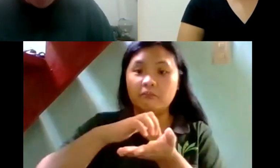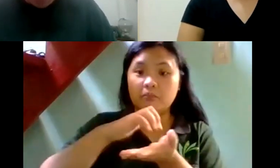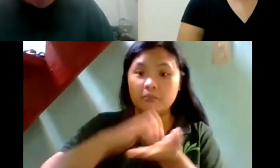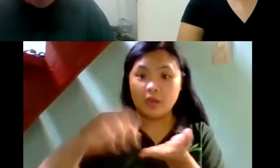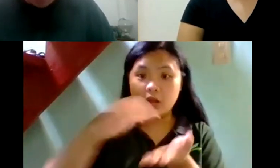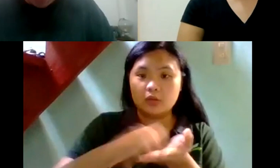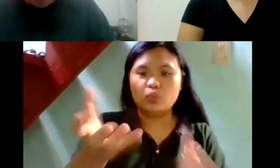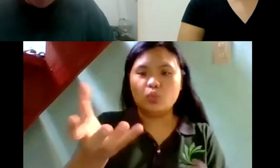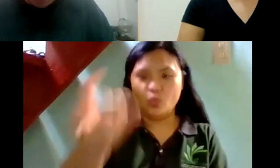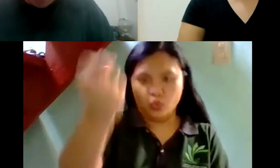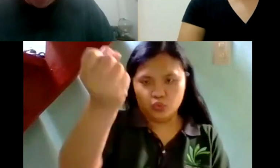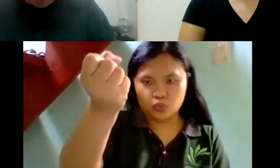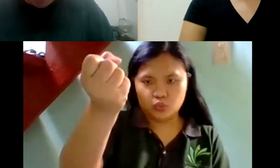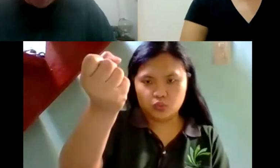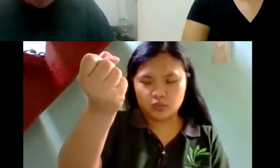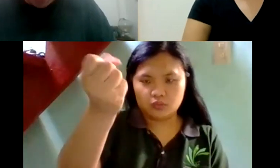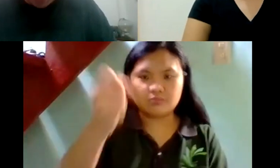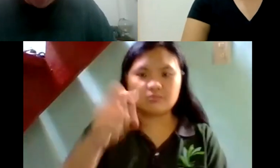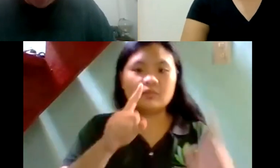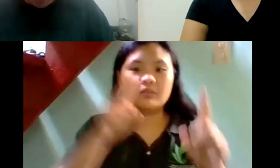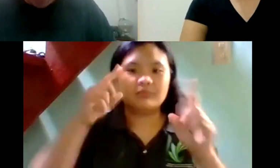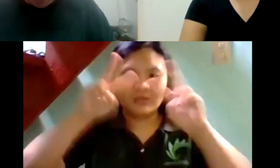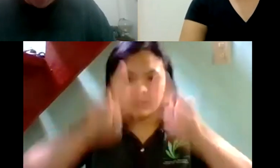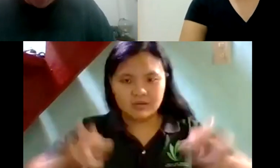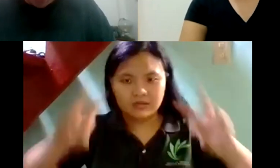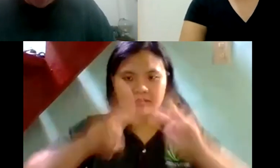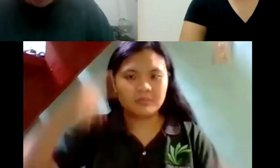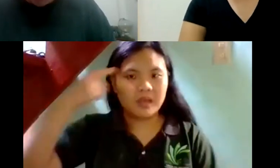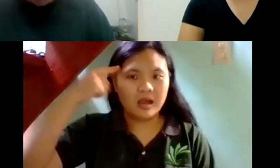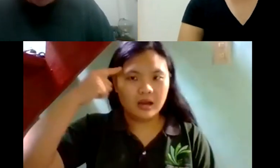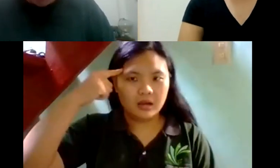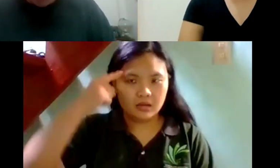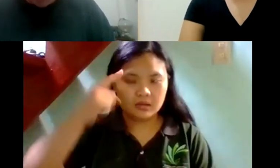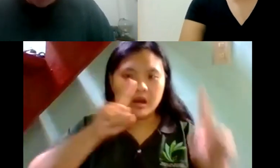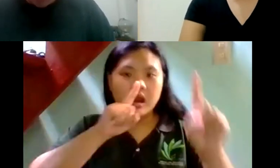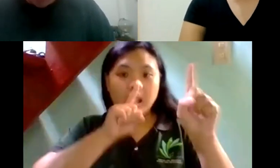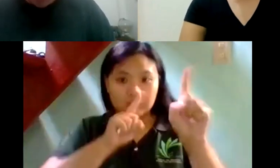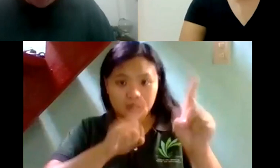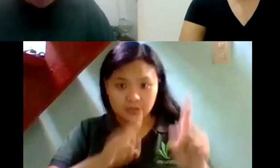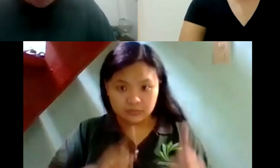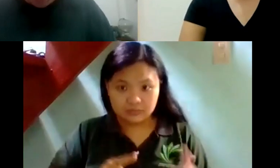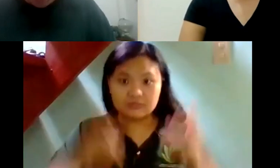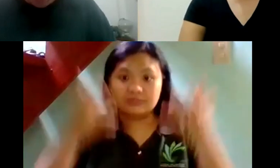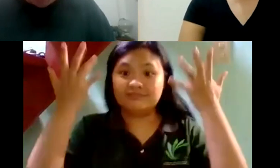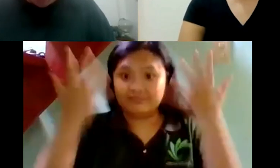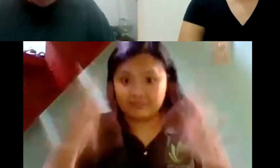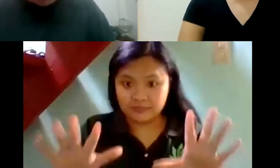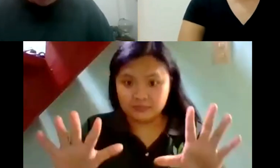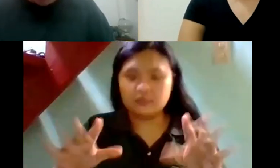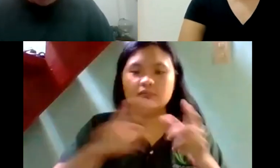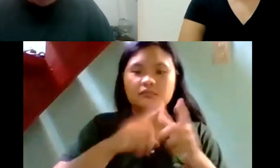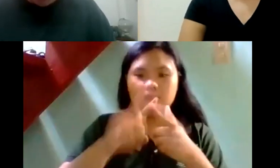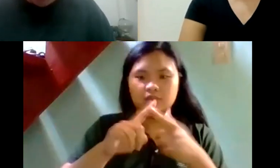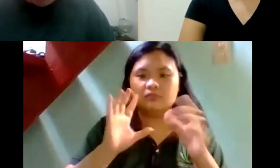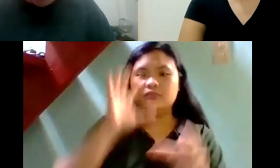Okay, guys, I suggest that we practice on our own. So we need to learn how to